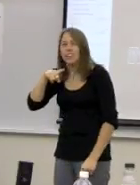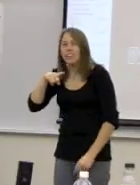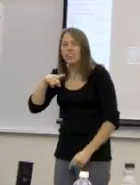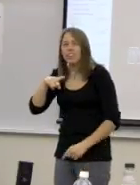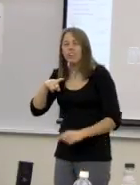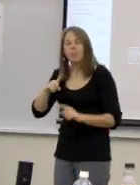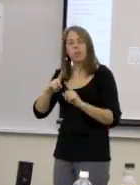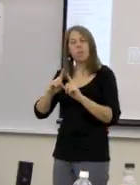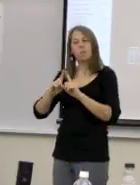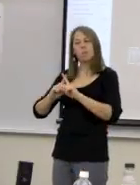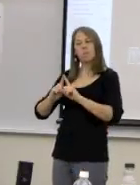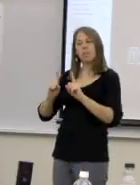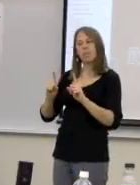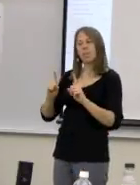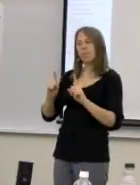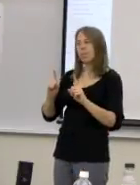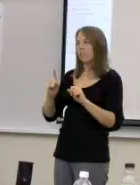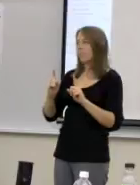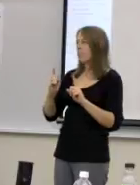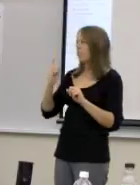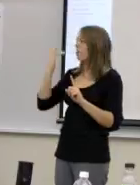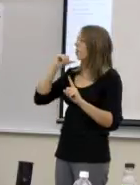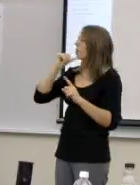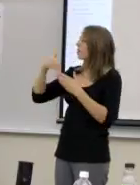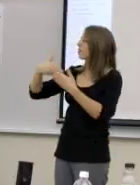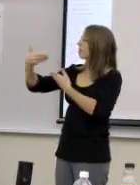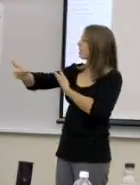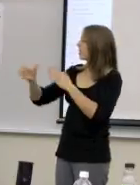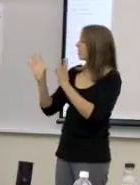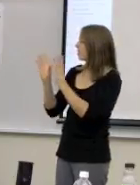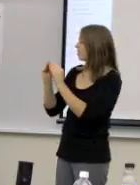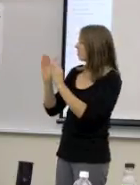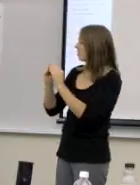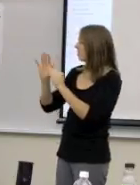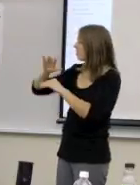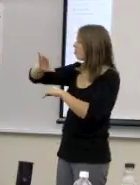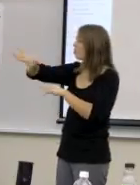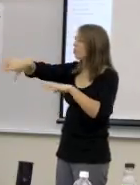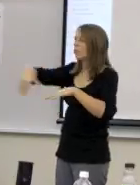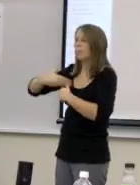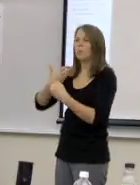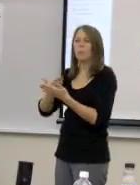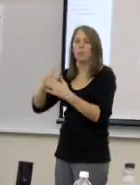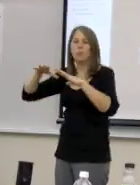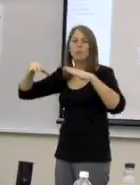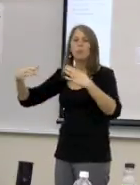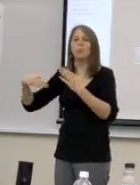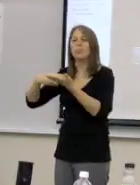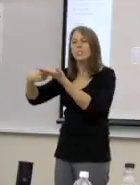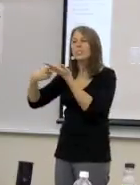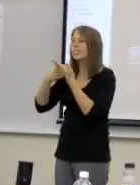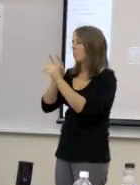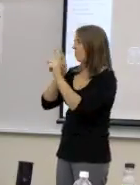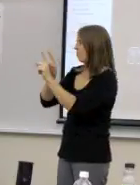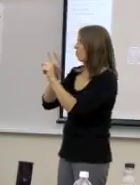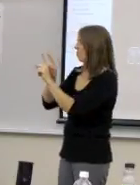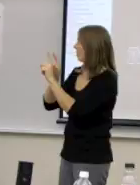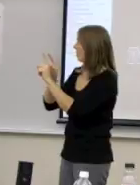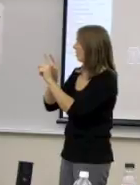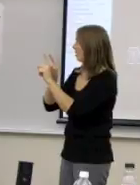choice for us to use the next meeting that we have to talk about mentoring and how to get the best